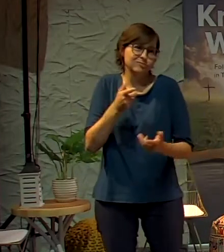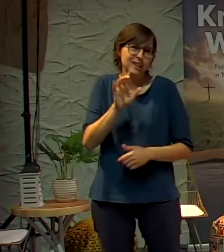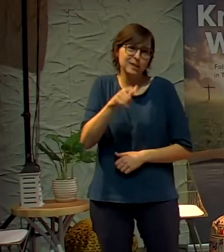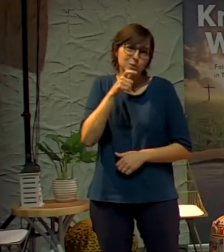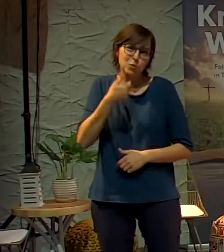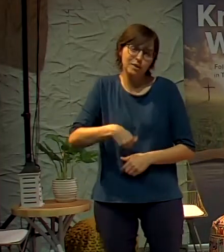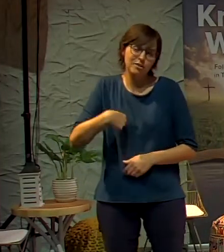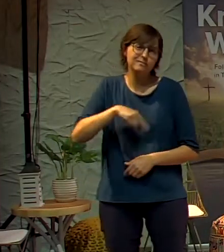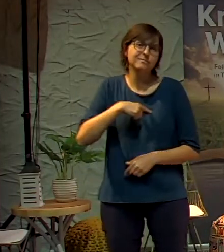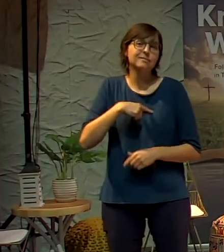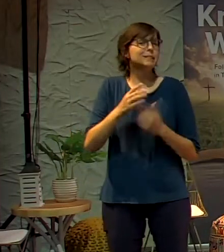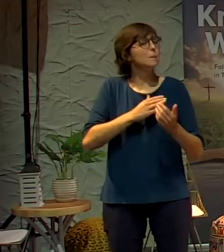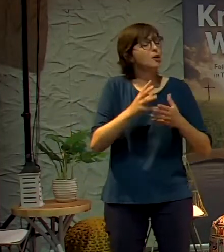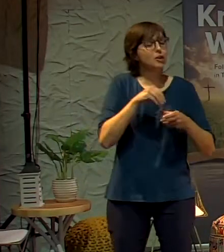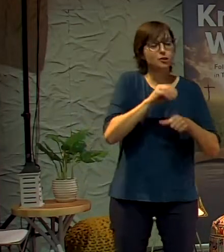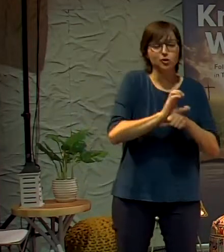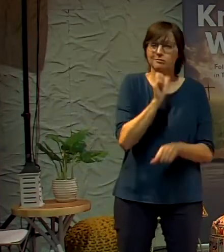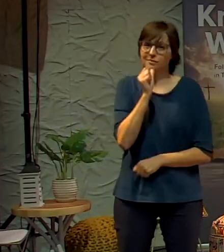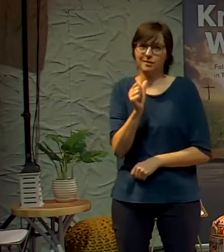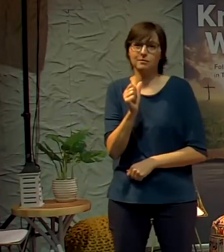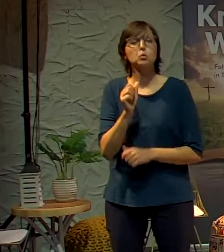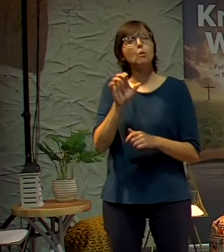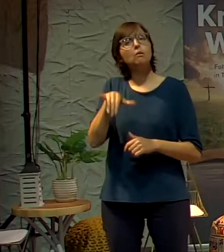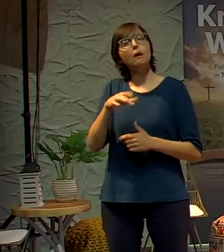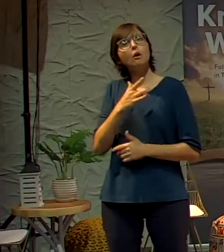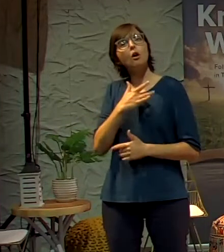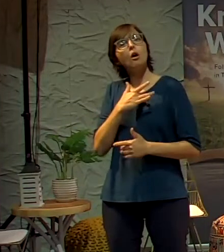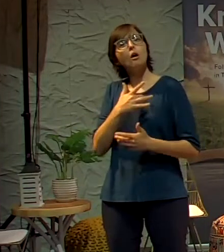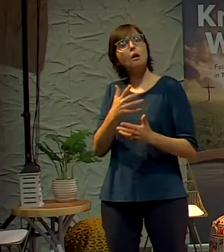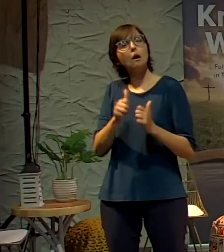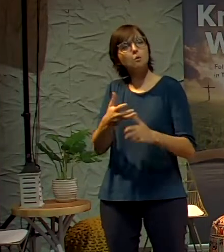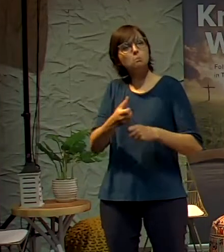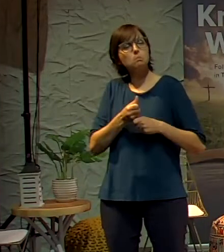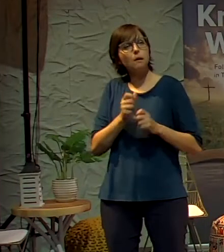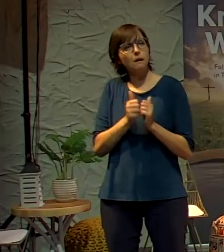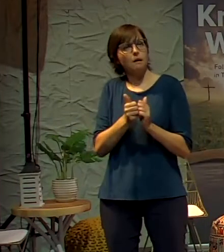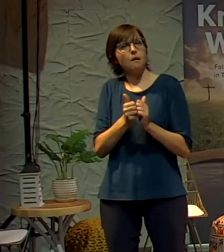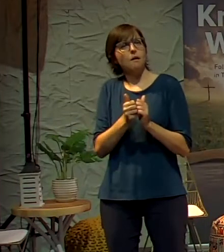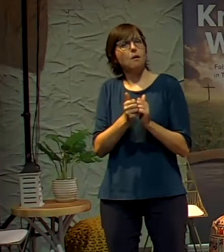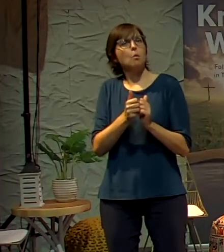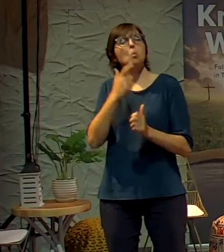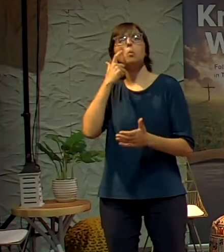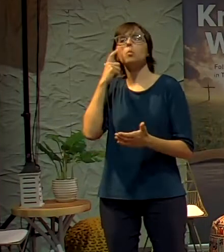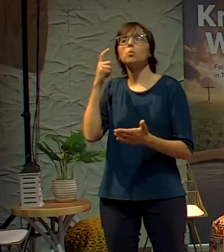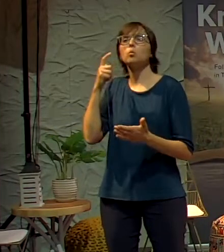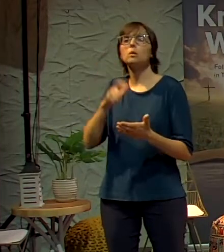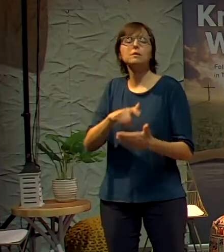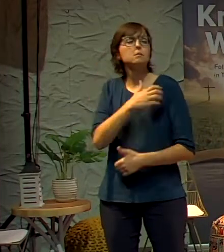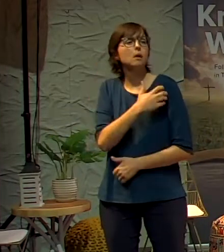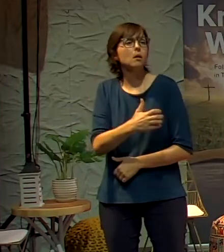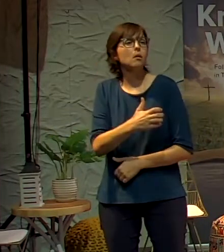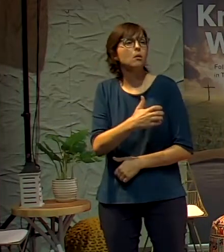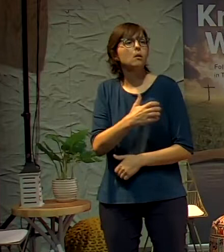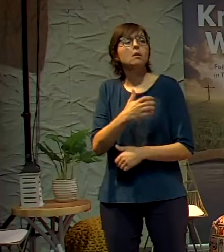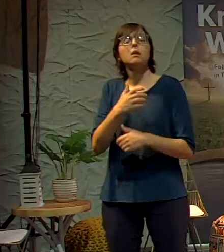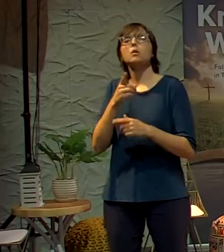church. So here's the question. How do I get that heart? Well, you get that heart by witnessing the power, by being a disciple